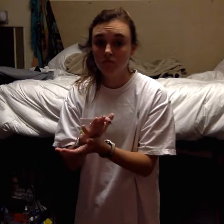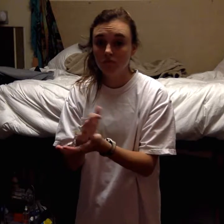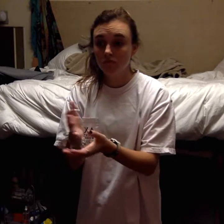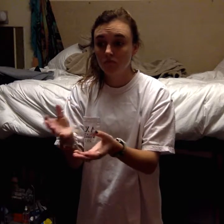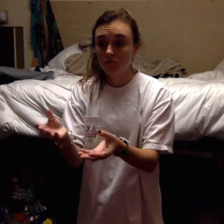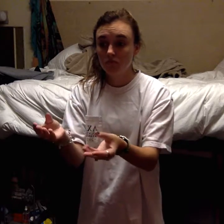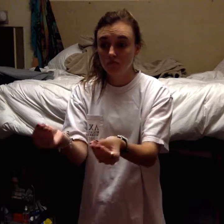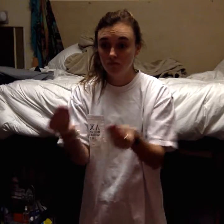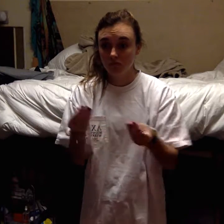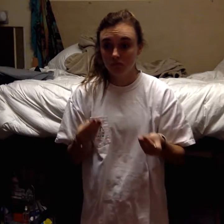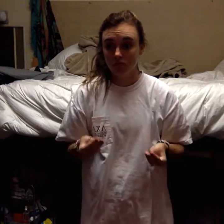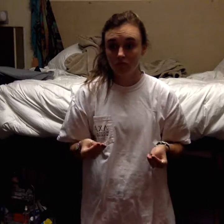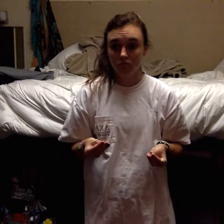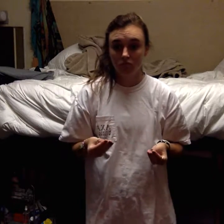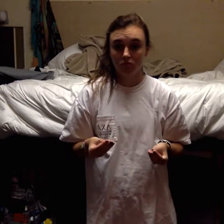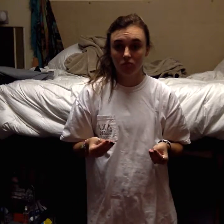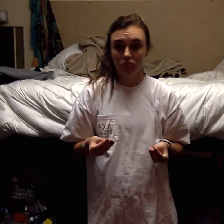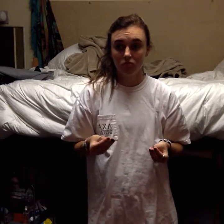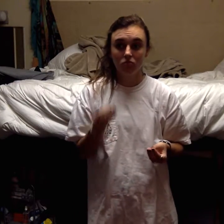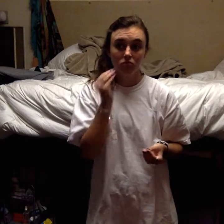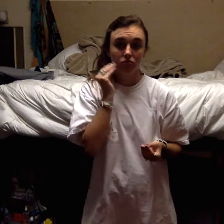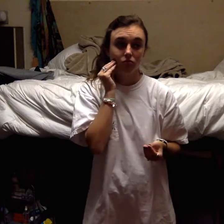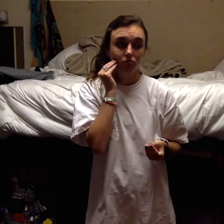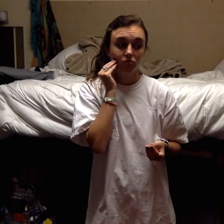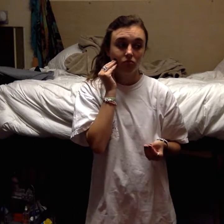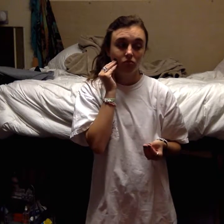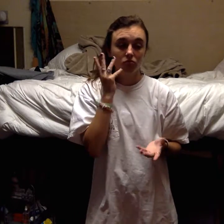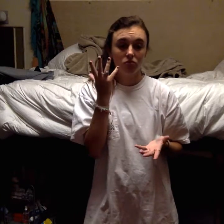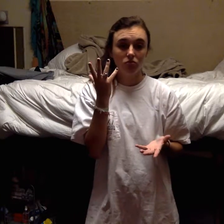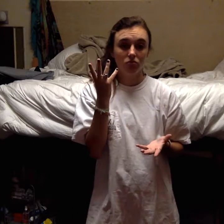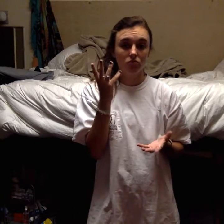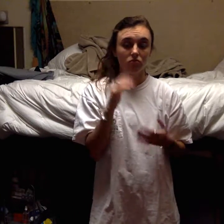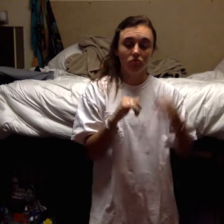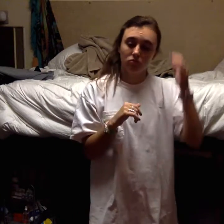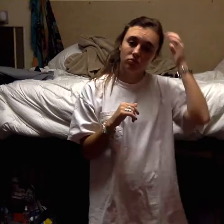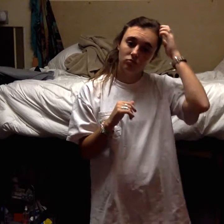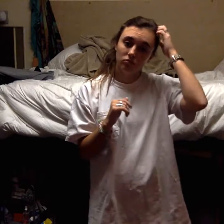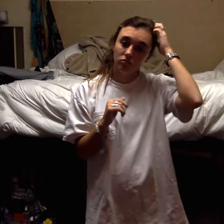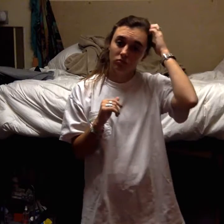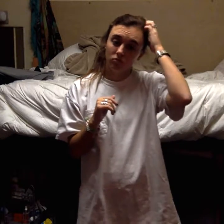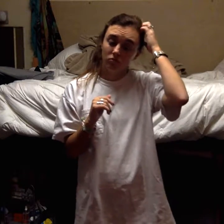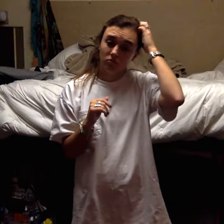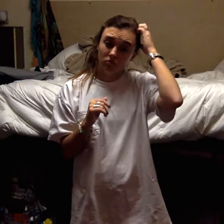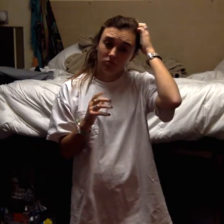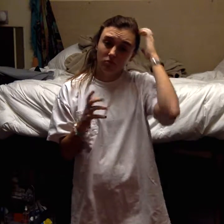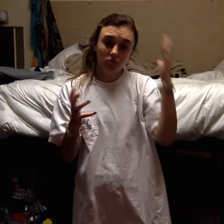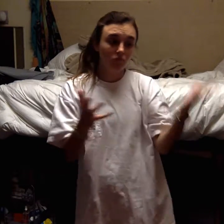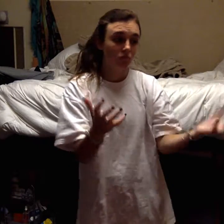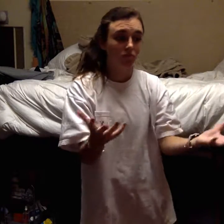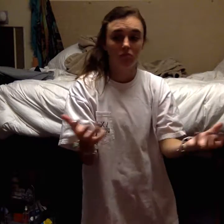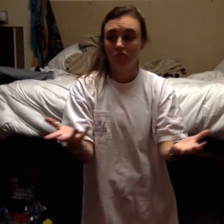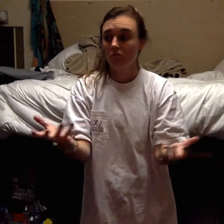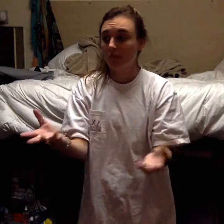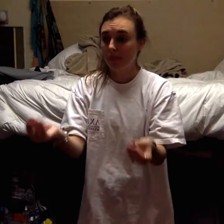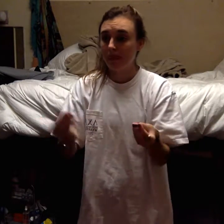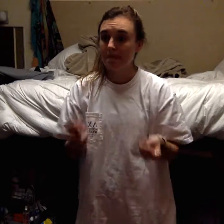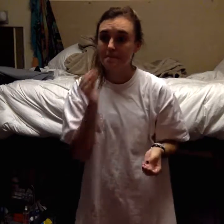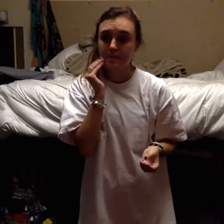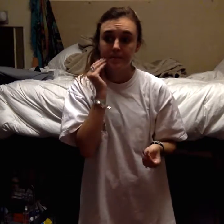It does not have to be this big. It can be lined paper. It can be mimeograph paper. These